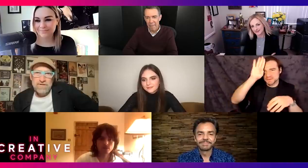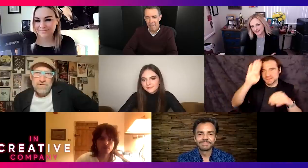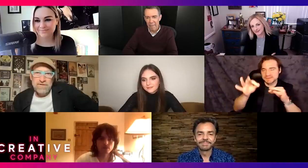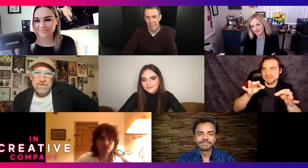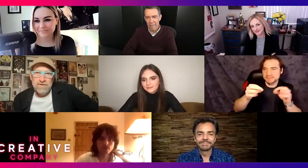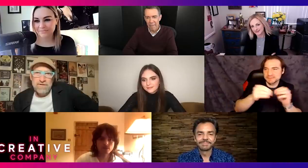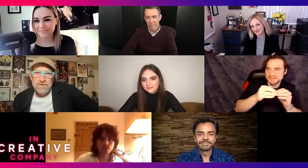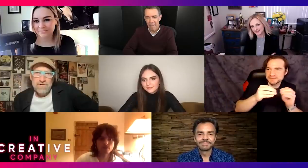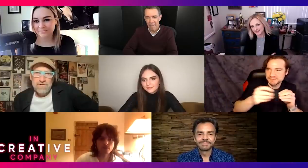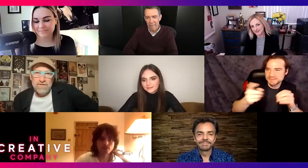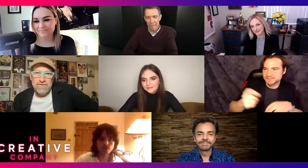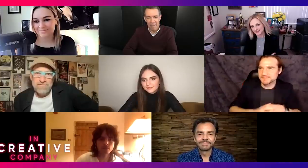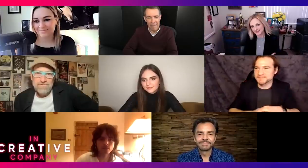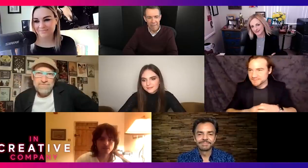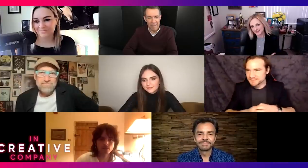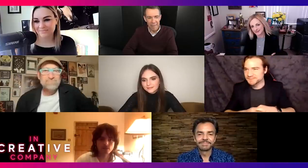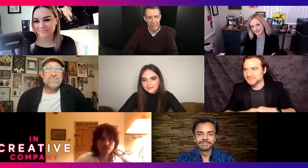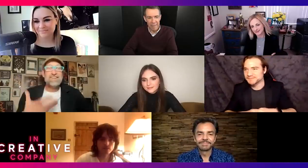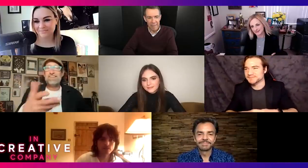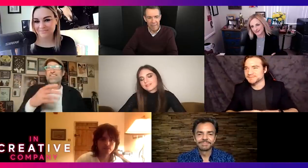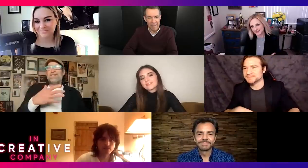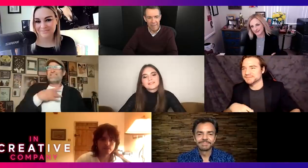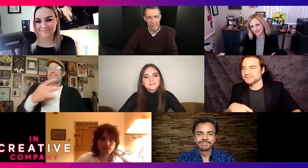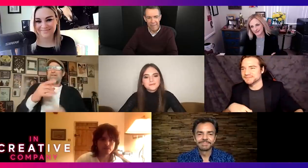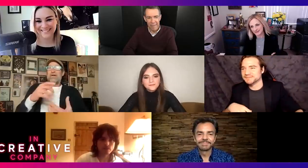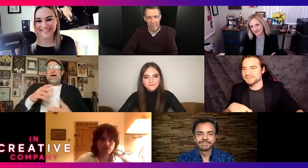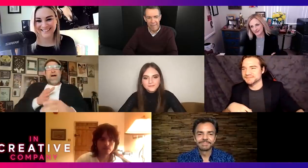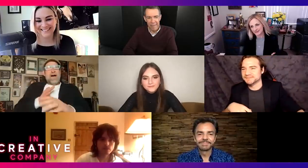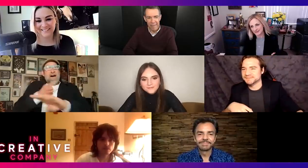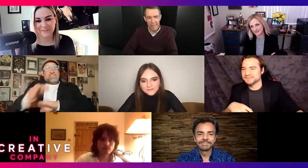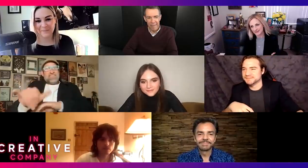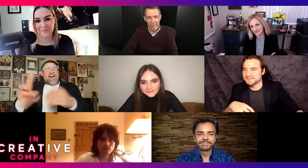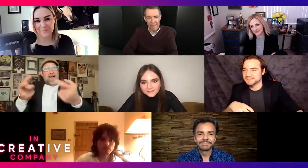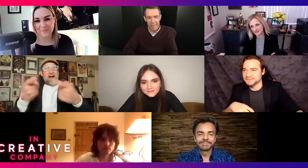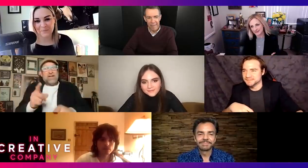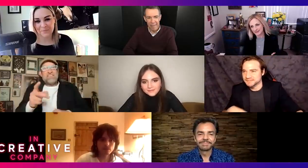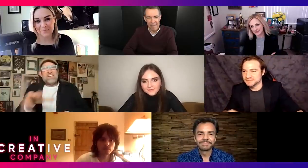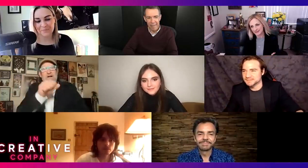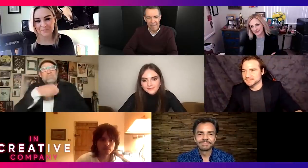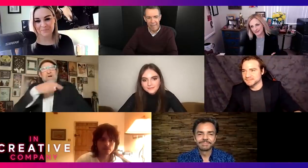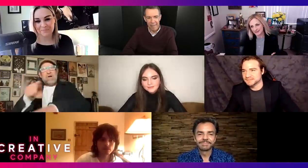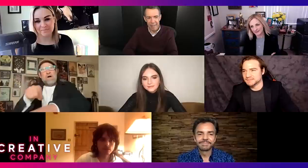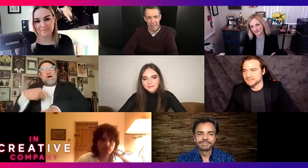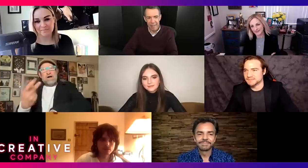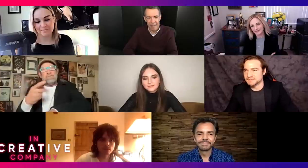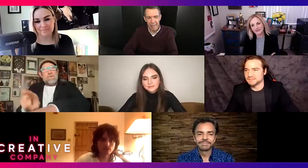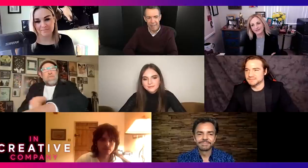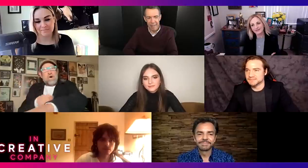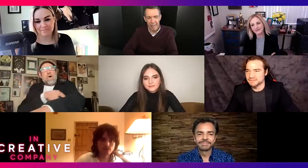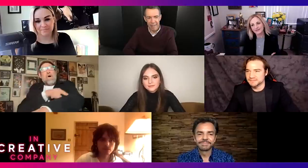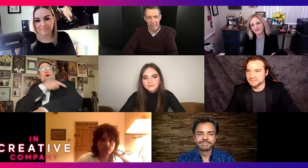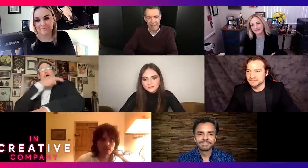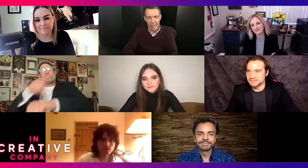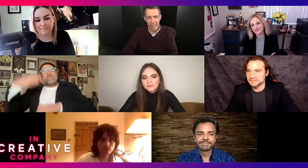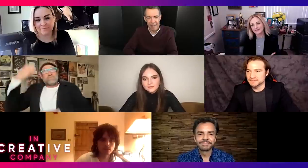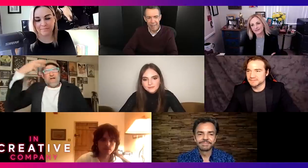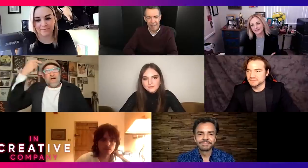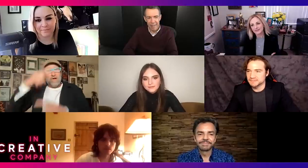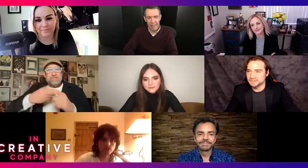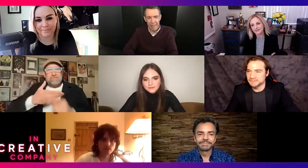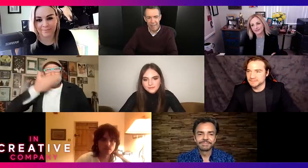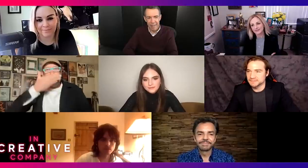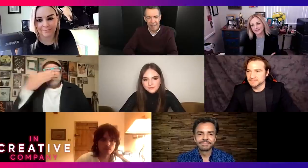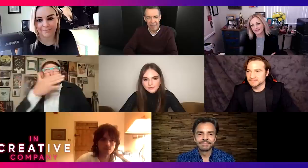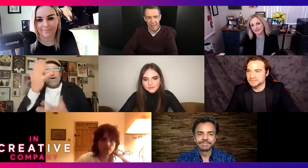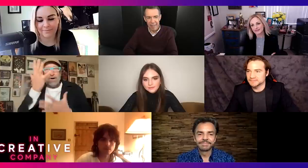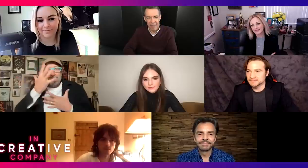fish. And I mean, Troy, you can expand on this. Sure, absolutely. So after that happened, it really